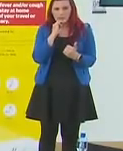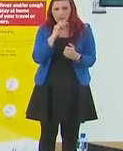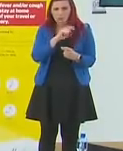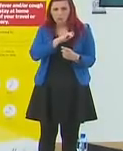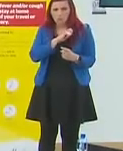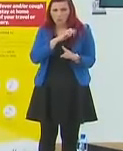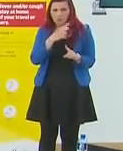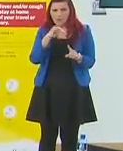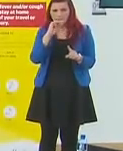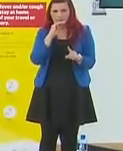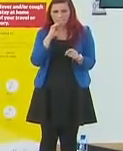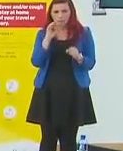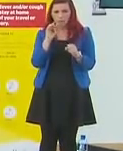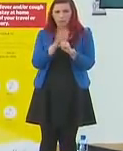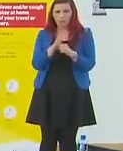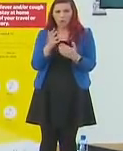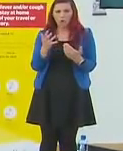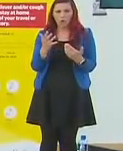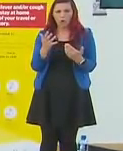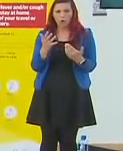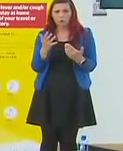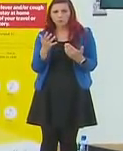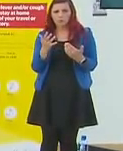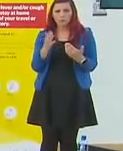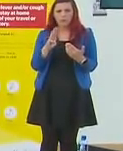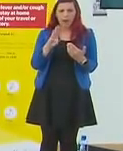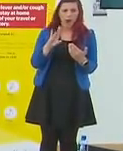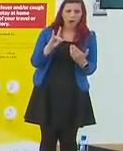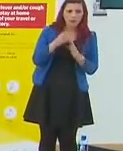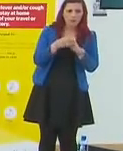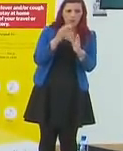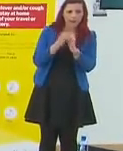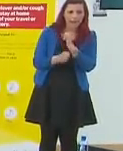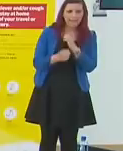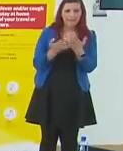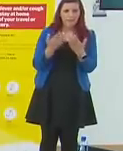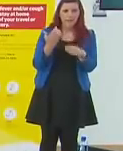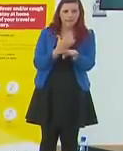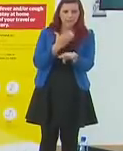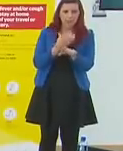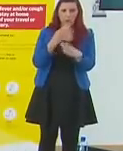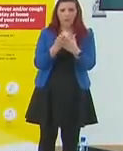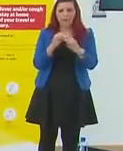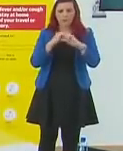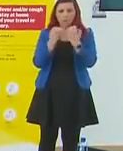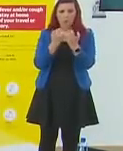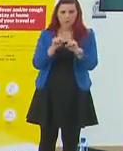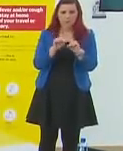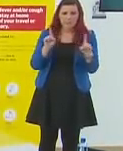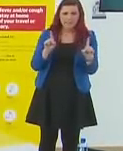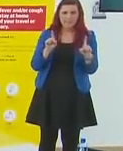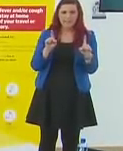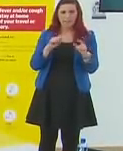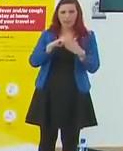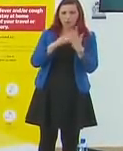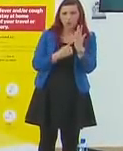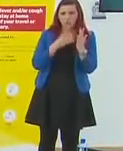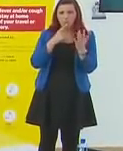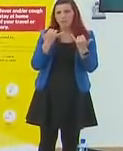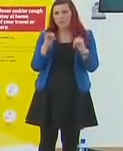does it mean for perhaps this bank holiday, as we have to continue with social distancing and everyone being aware that they might not